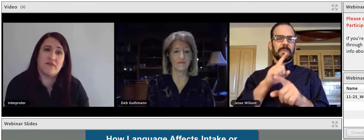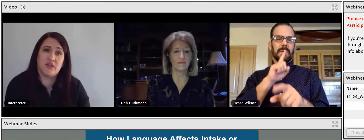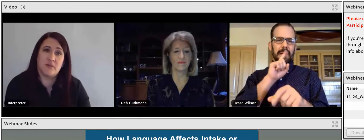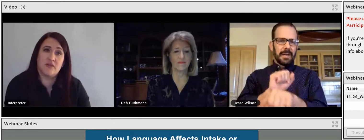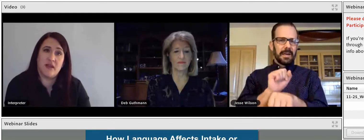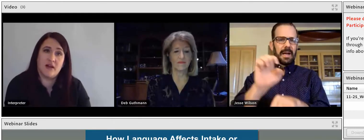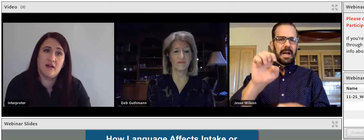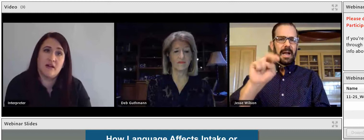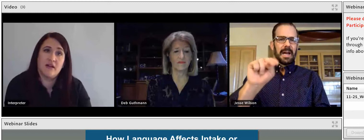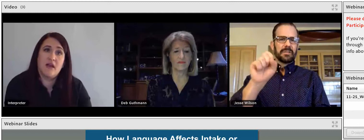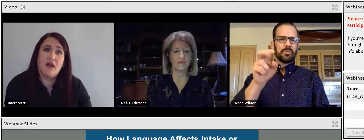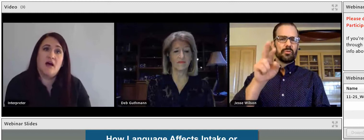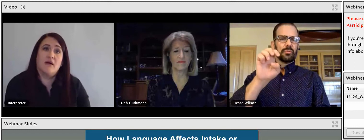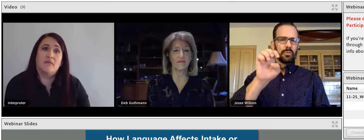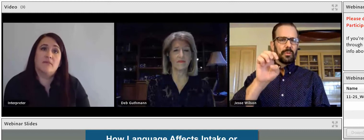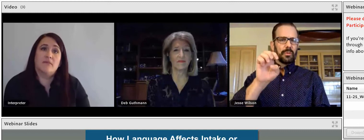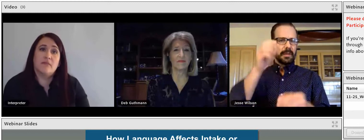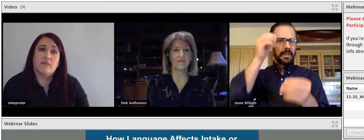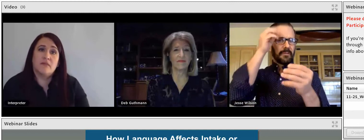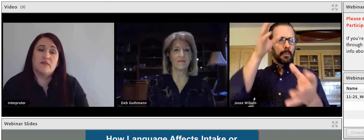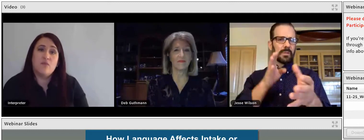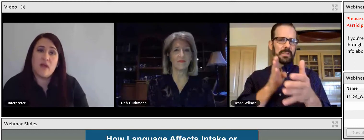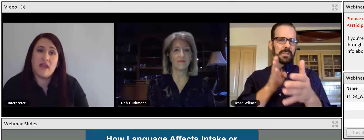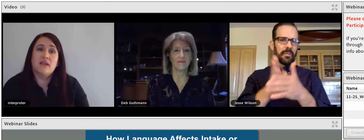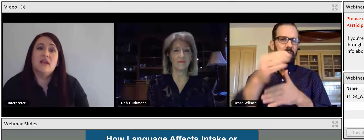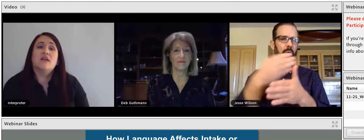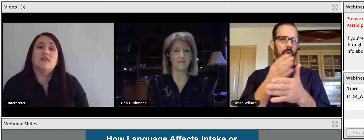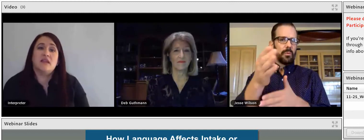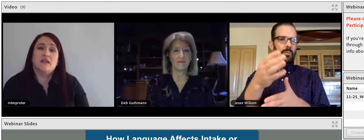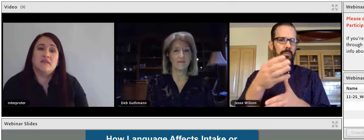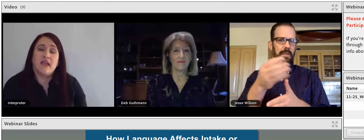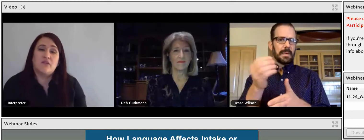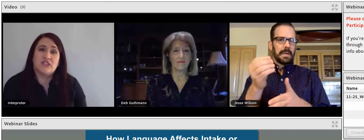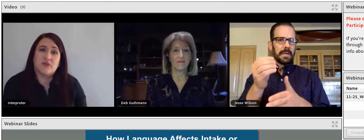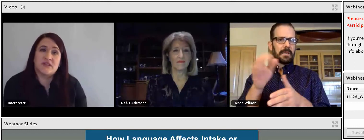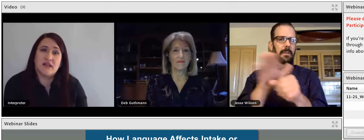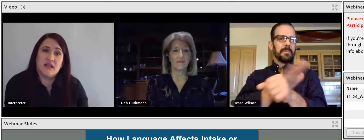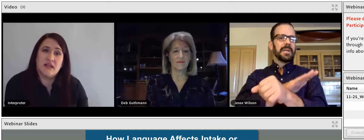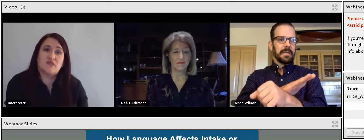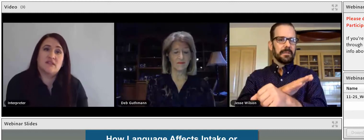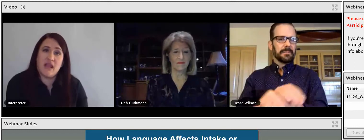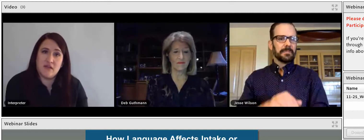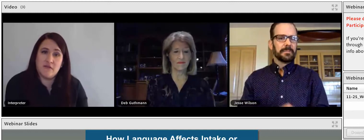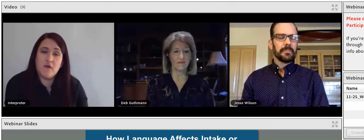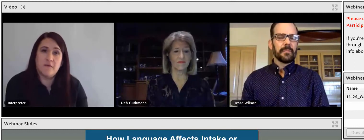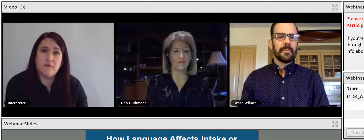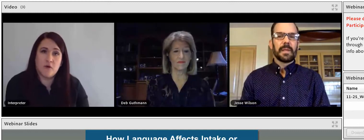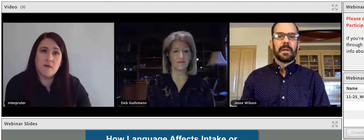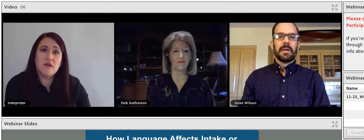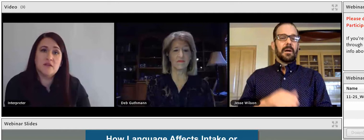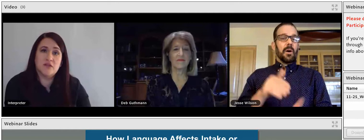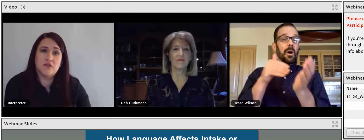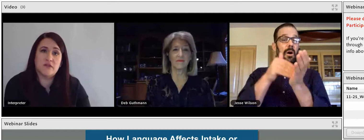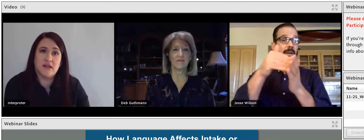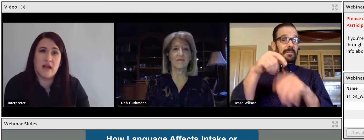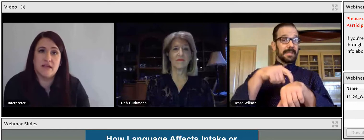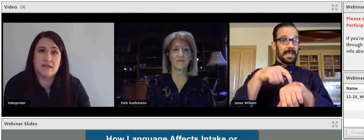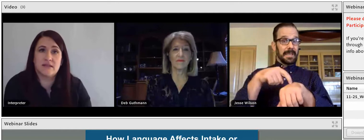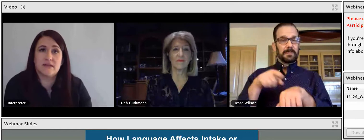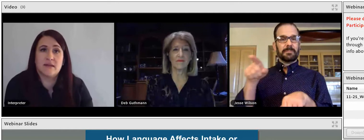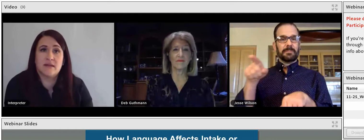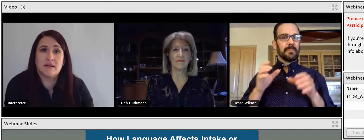interpreter, certified deaf interpreter there. That way, the language is presented in the most native form